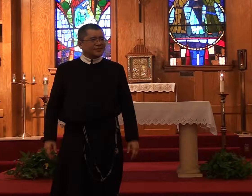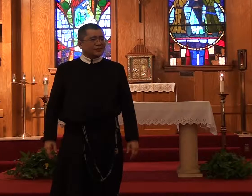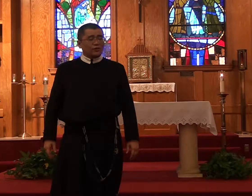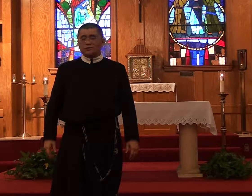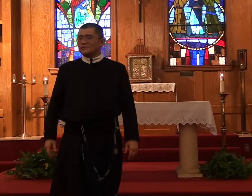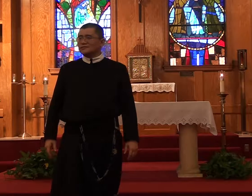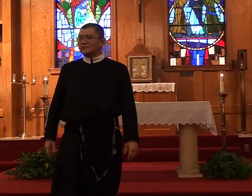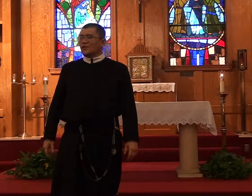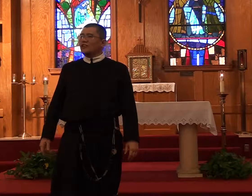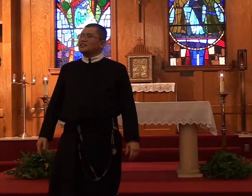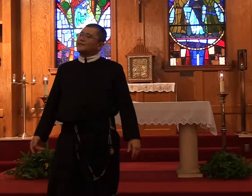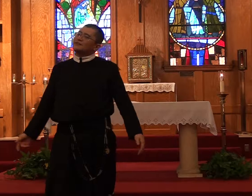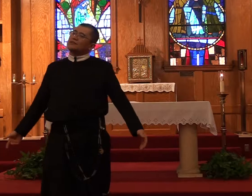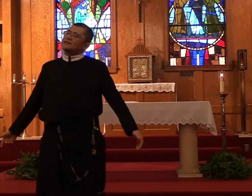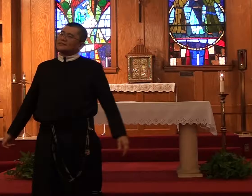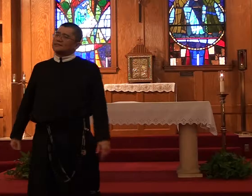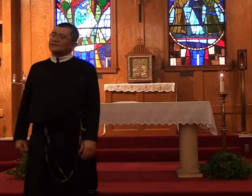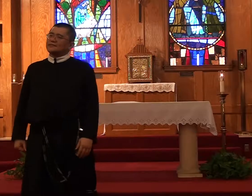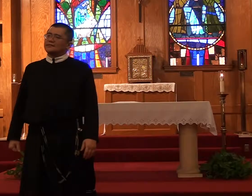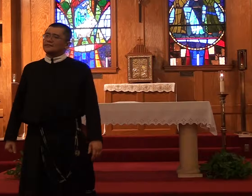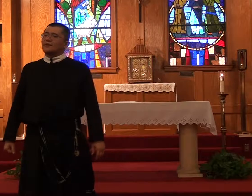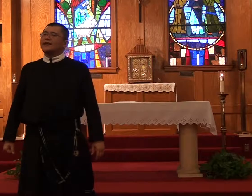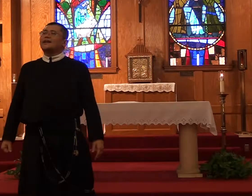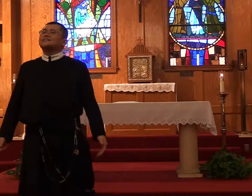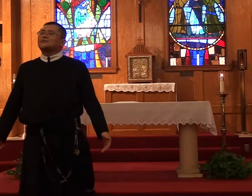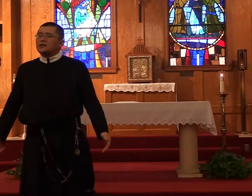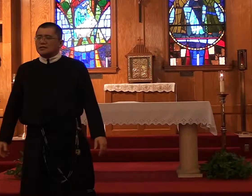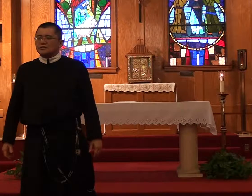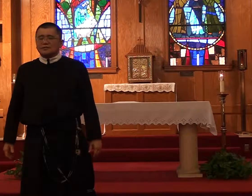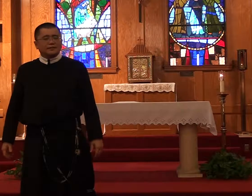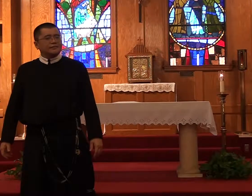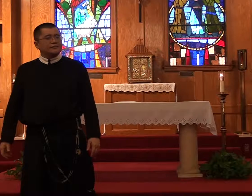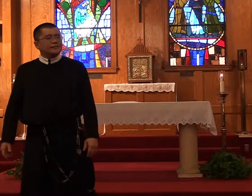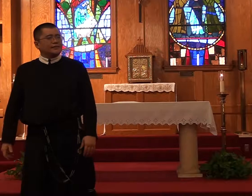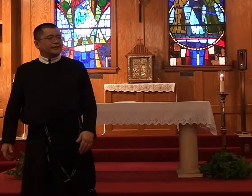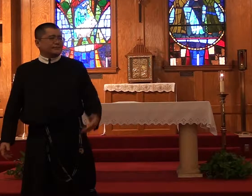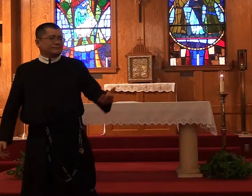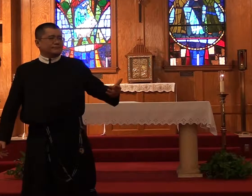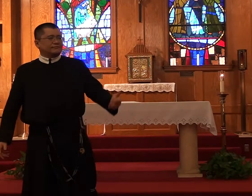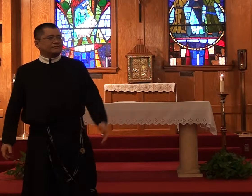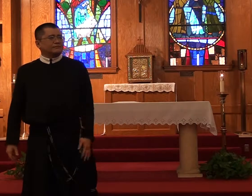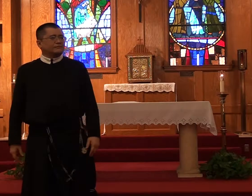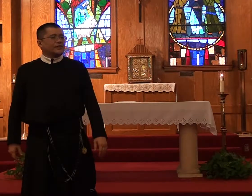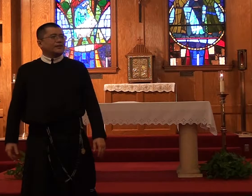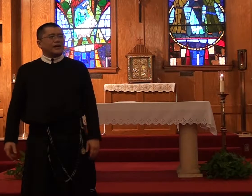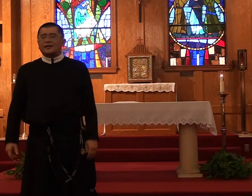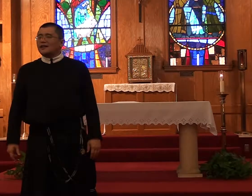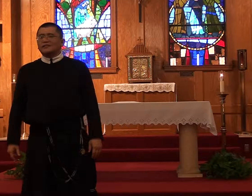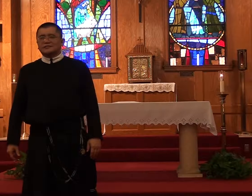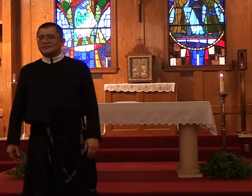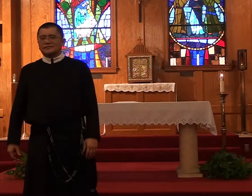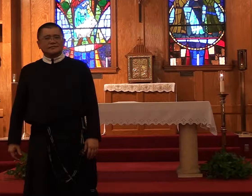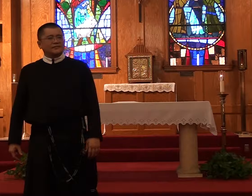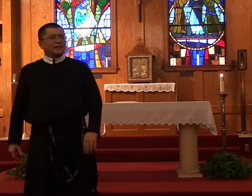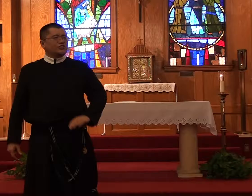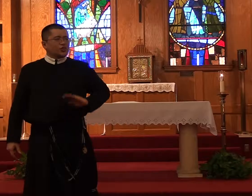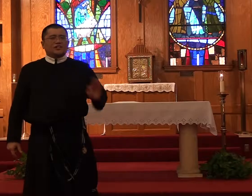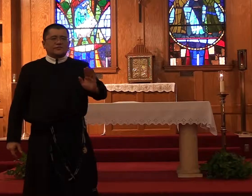So, the Holy Spirit works the way He likes to work, you know. We are not in charge of the